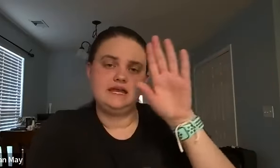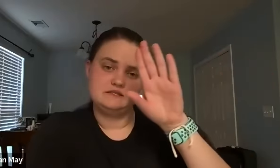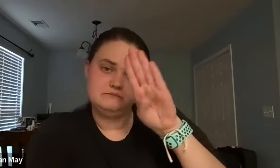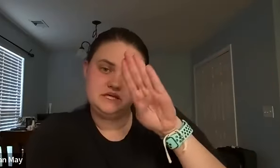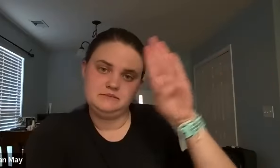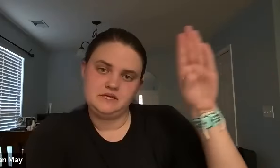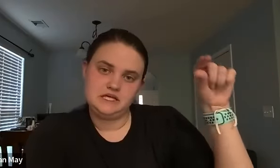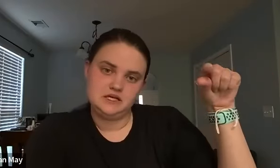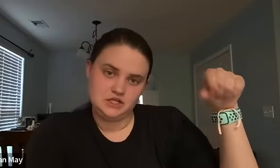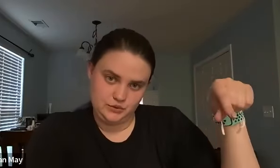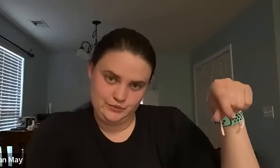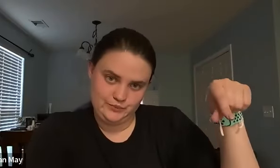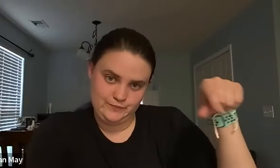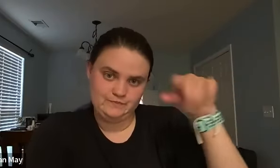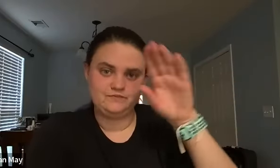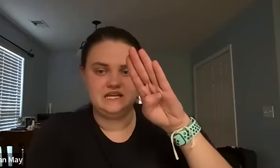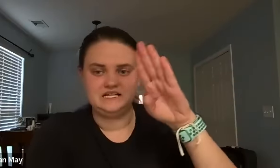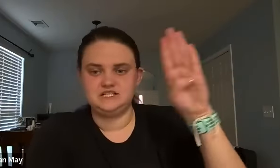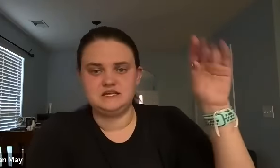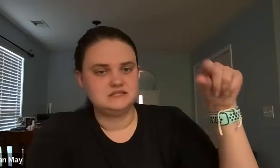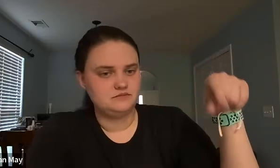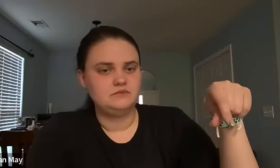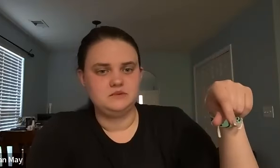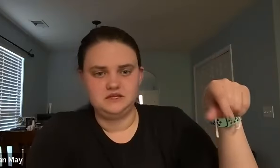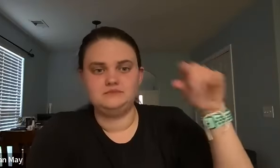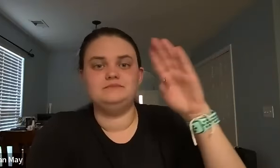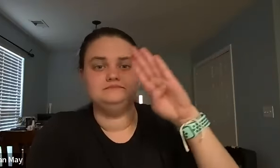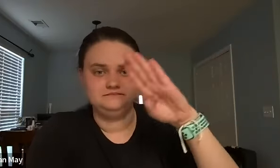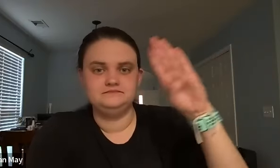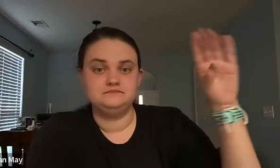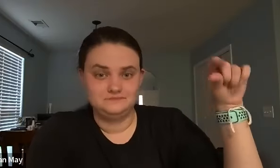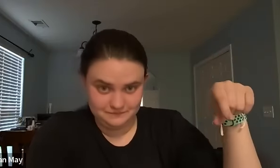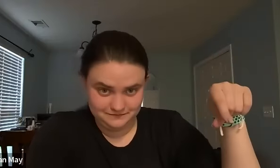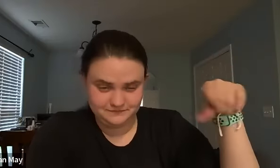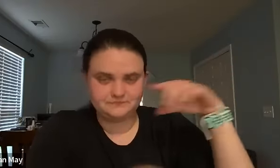is BBQ. It's just that simple, BBQ.